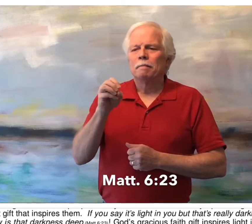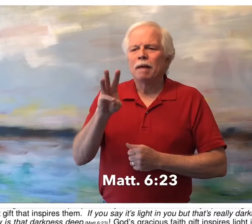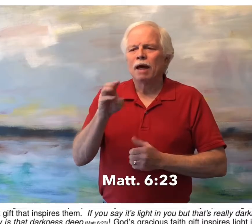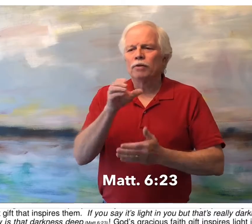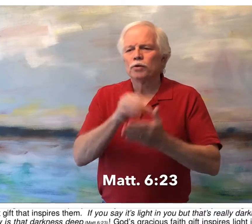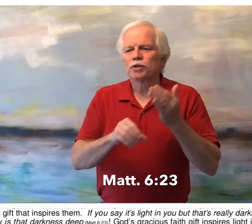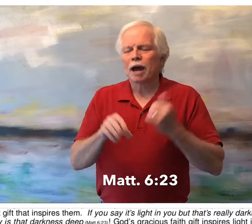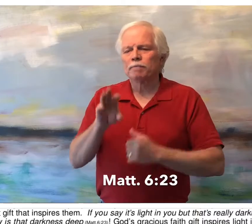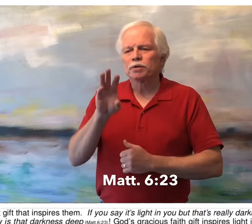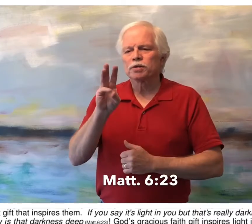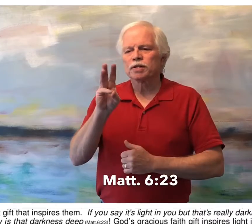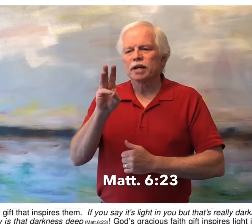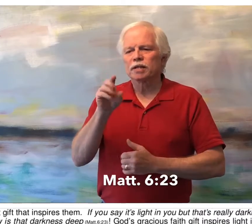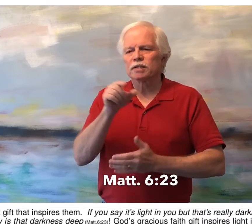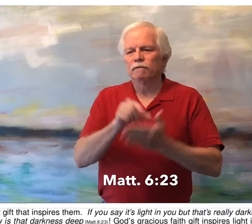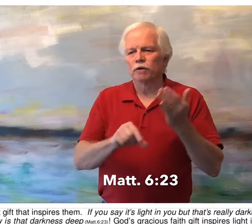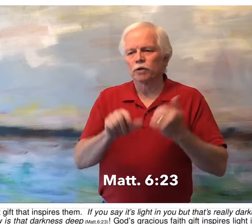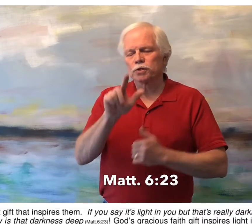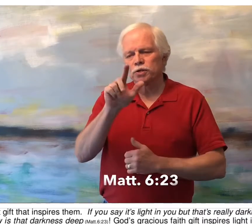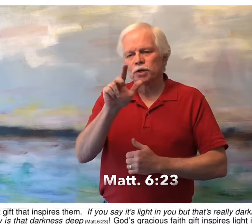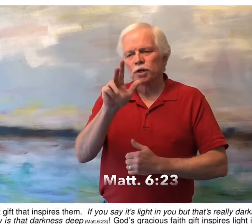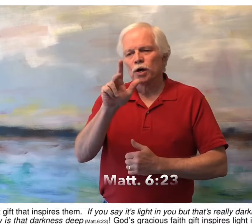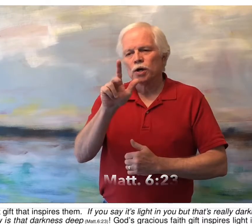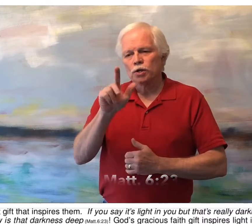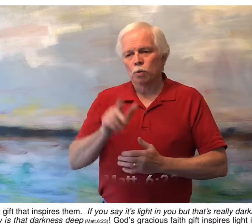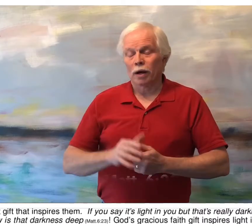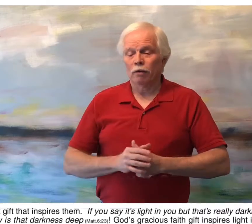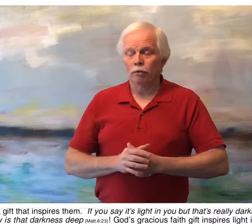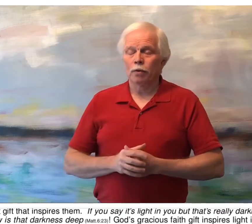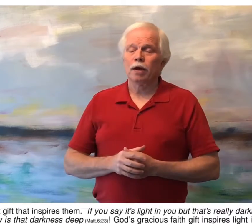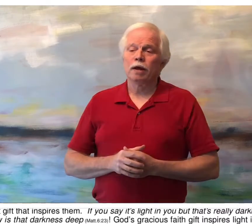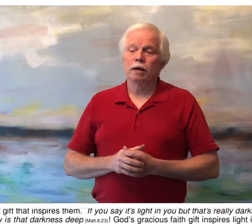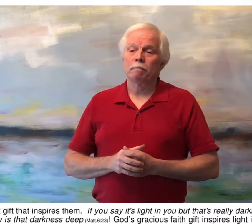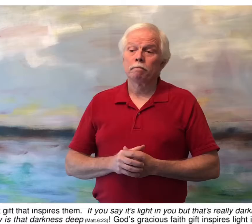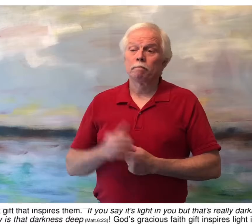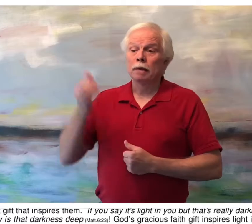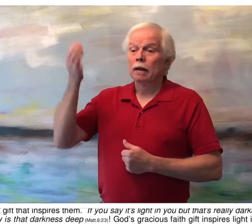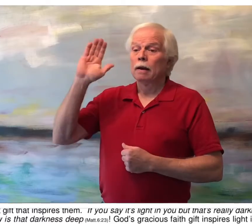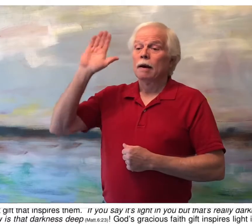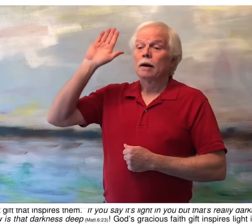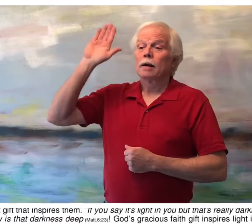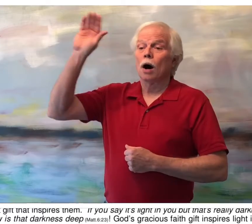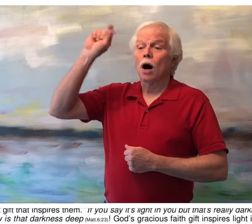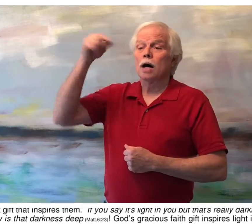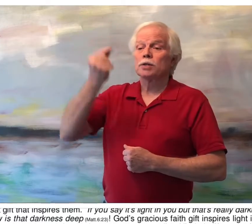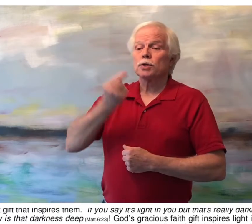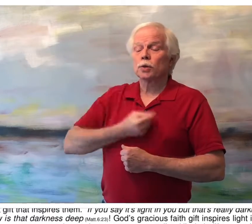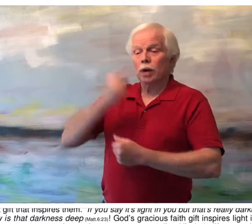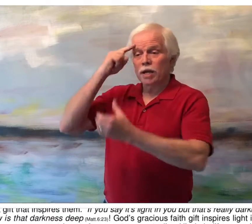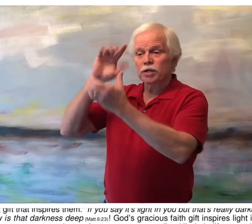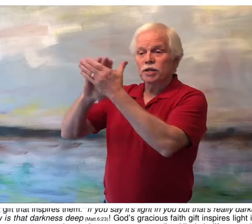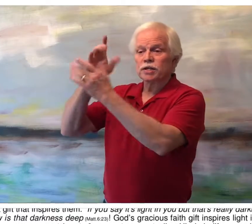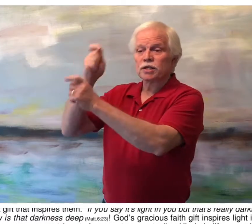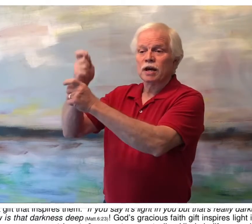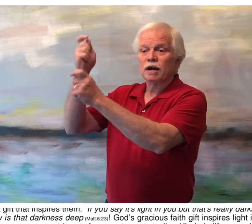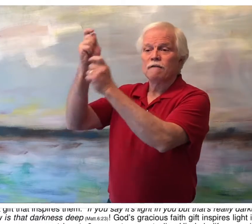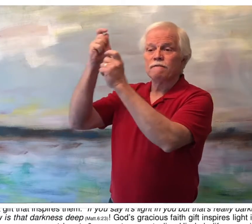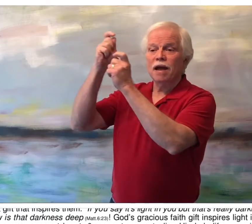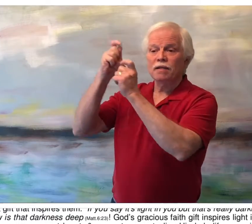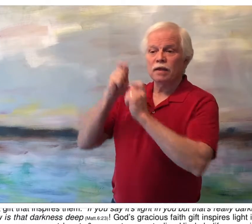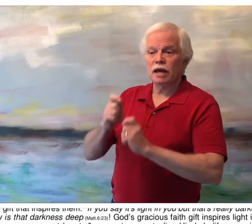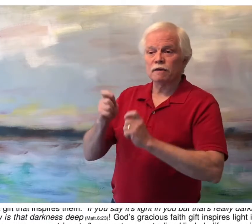Matthew chapter 6, verse 23. God's gracious